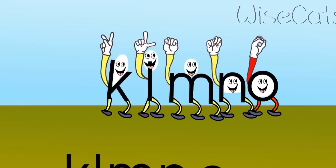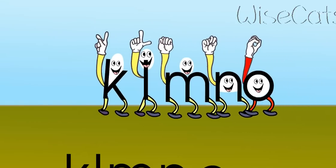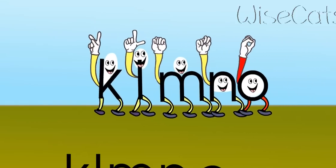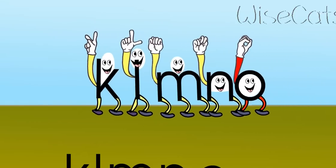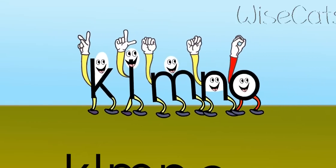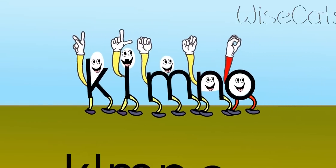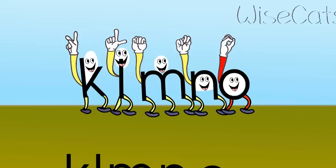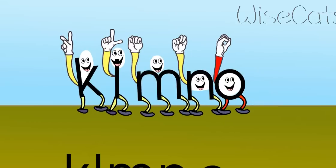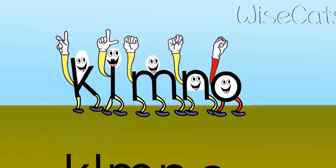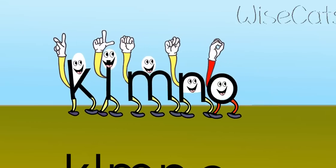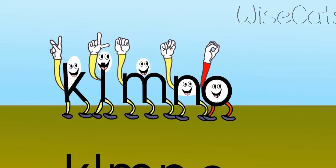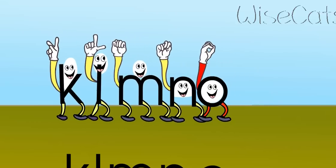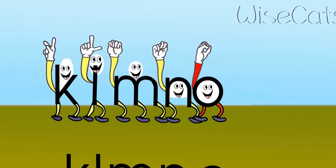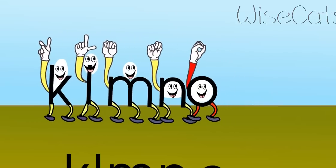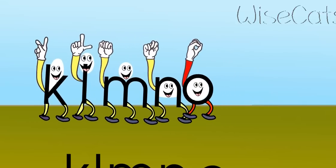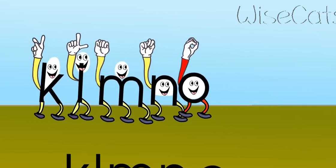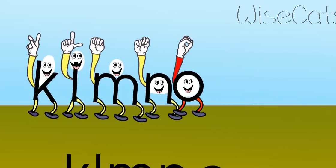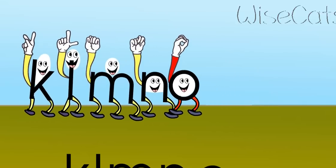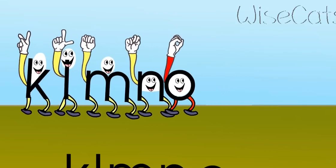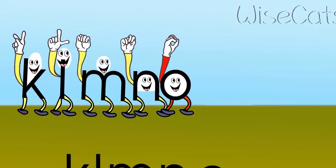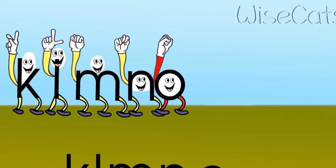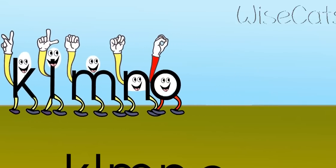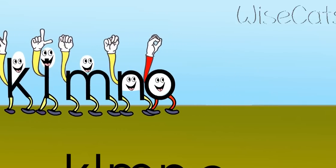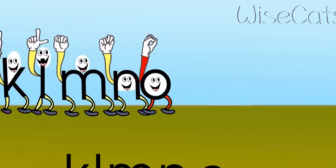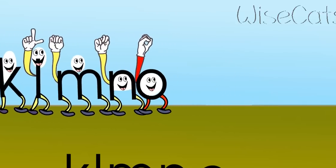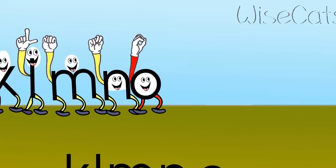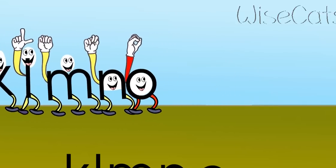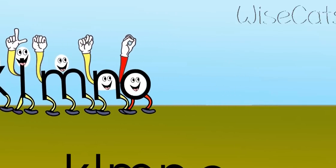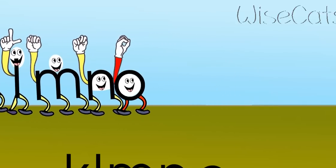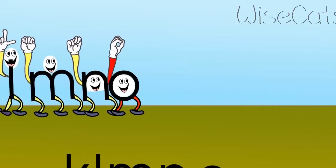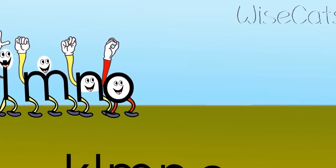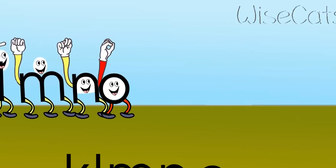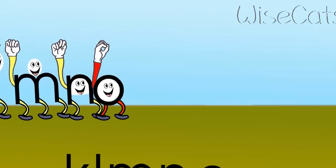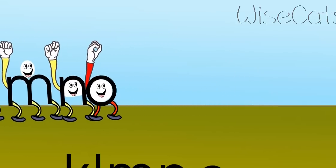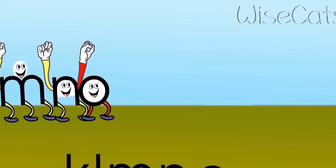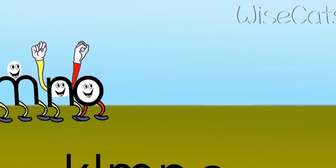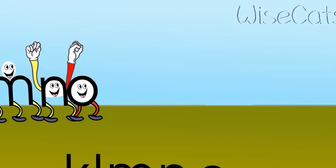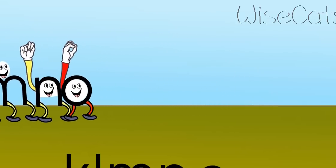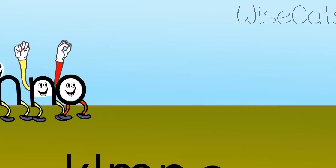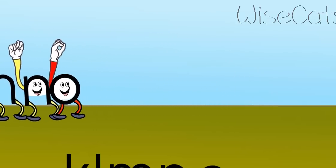them, I know them Aren't I very clever?